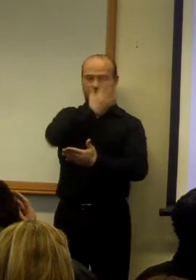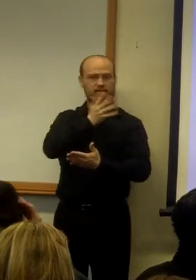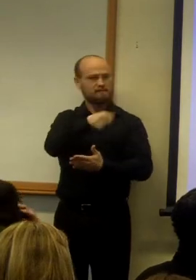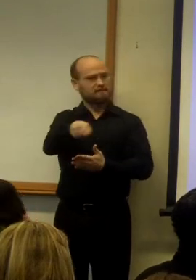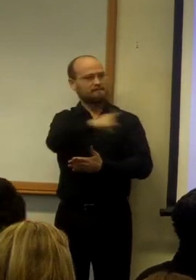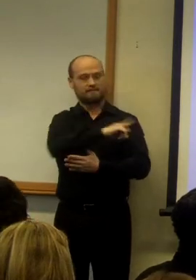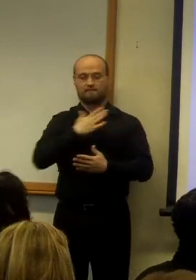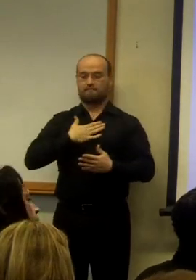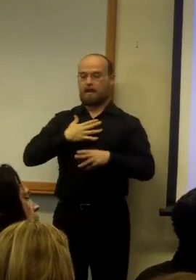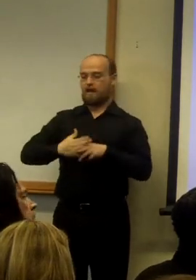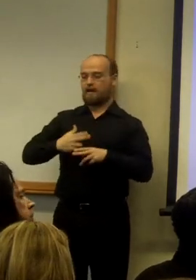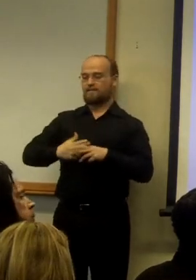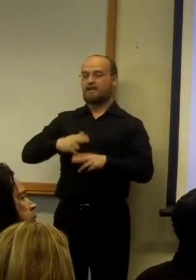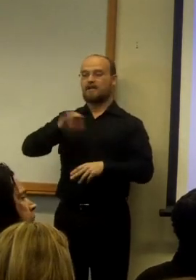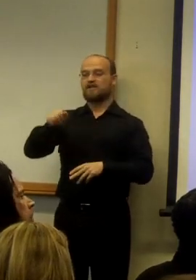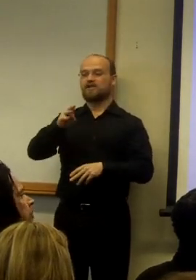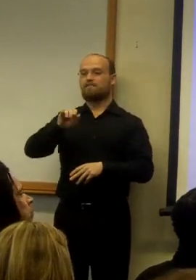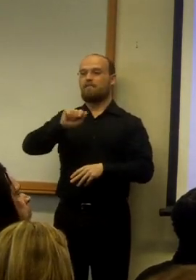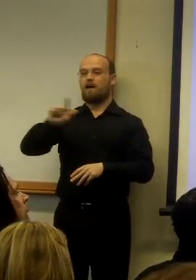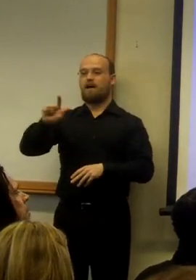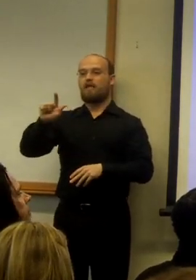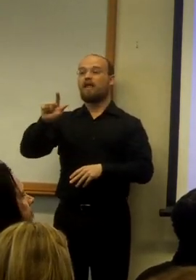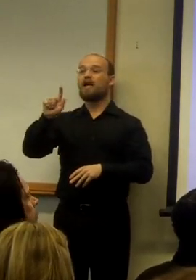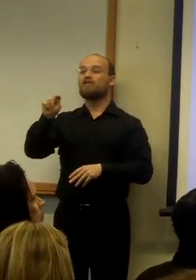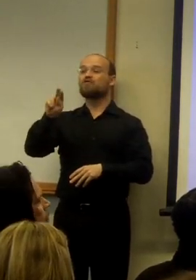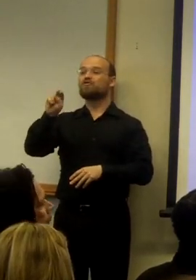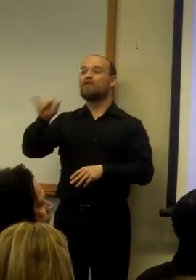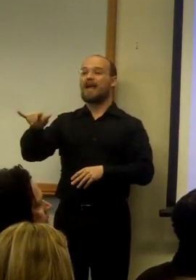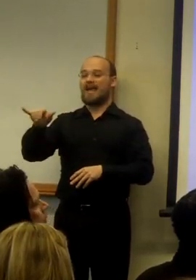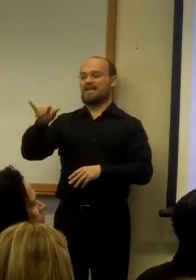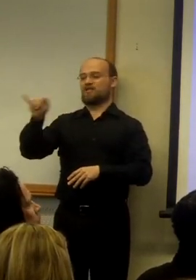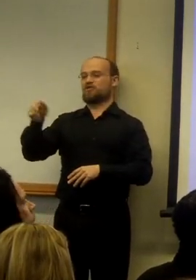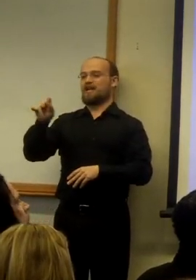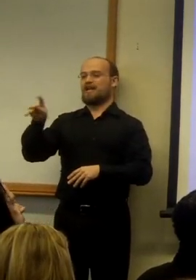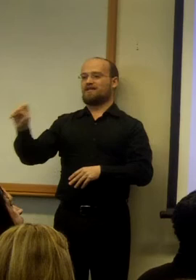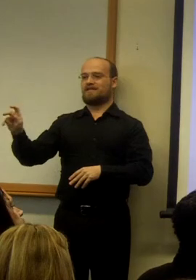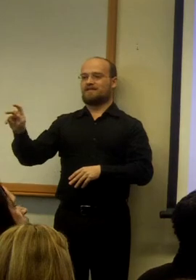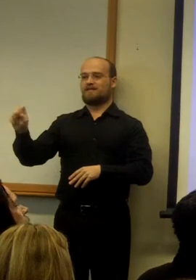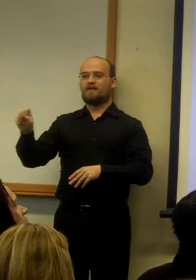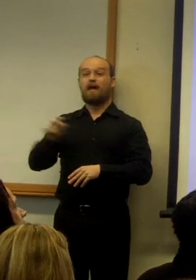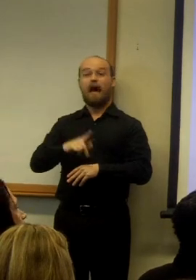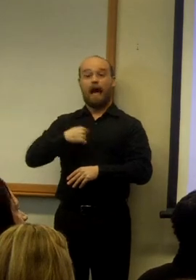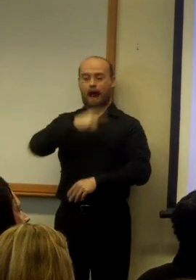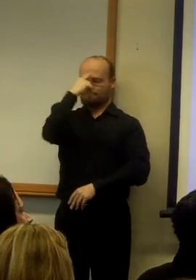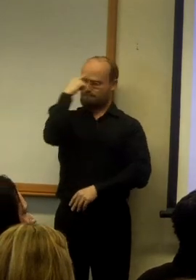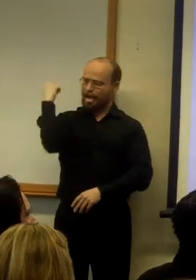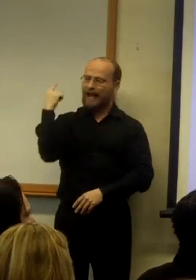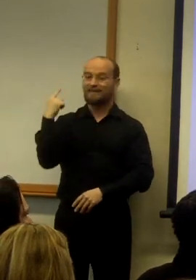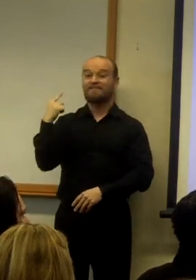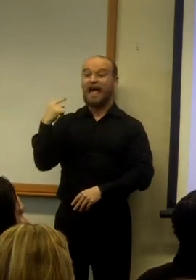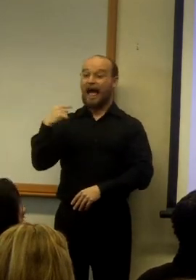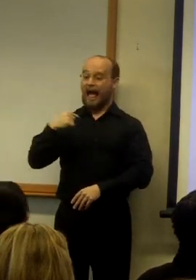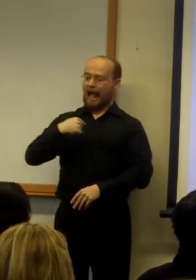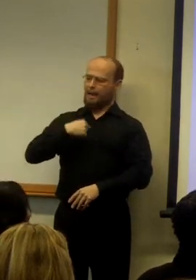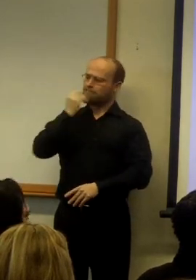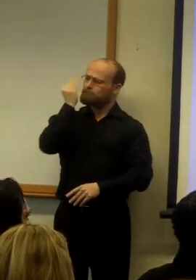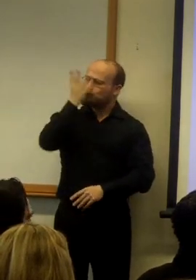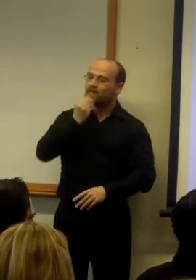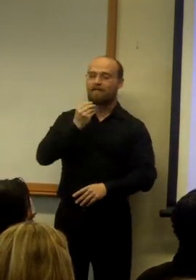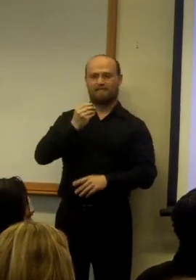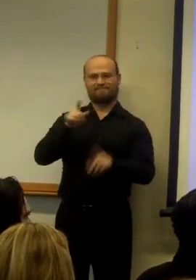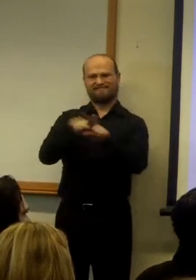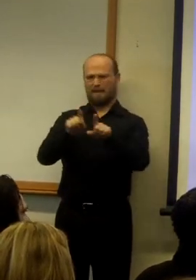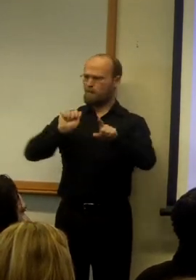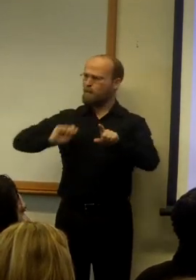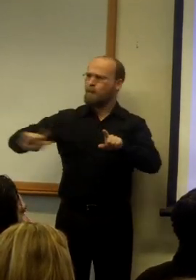My name is Jamaal Trey Jackson. I am black, I am beautiful, like all my people,